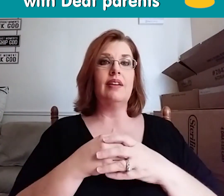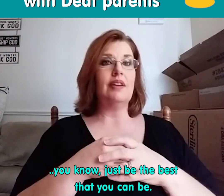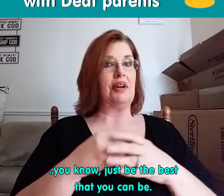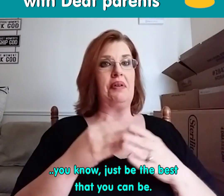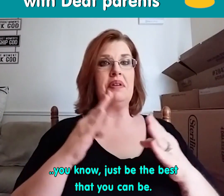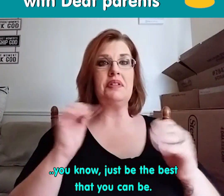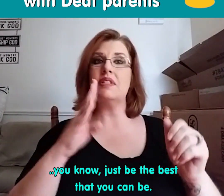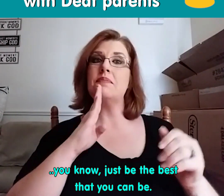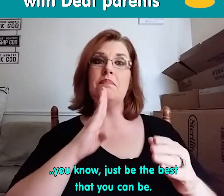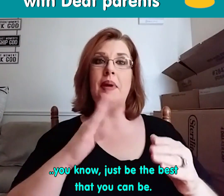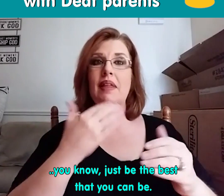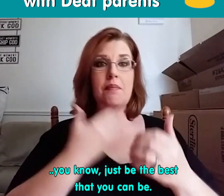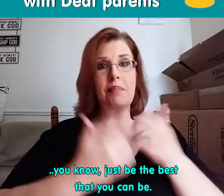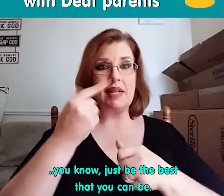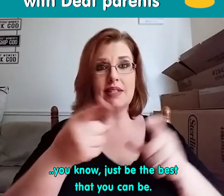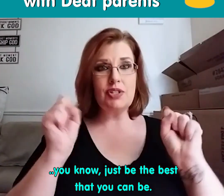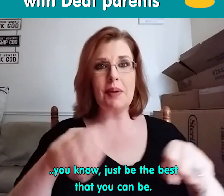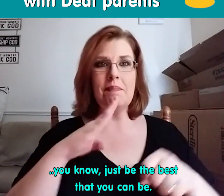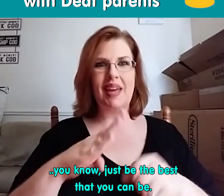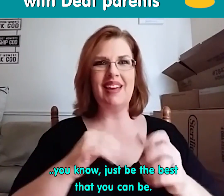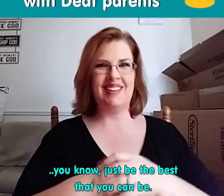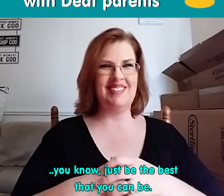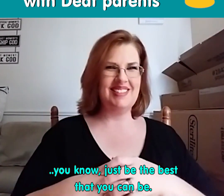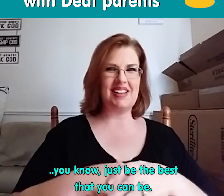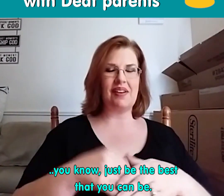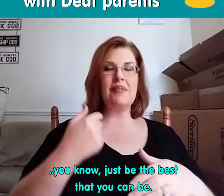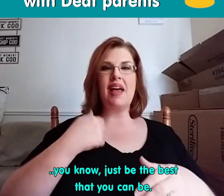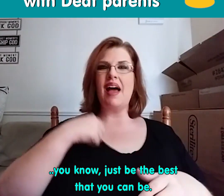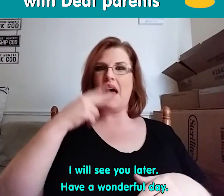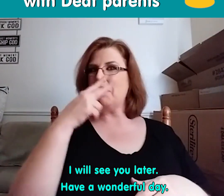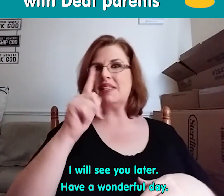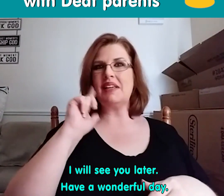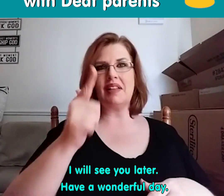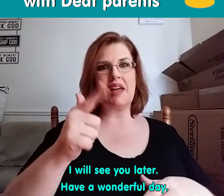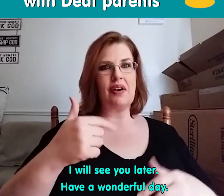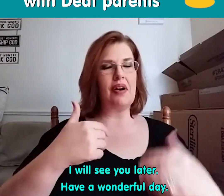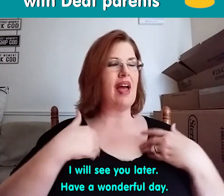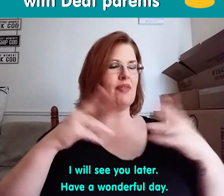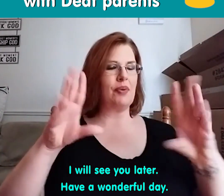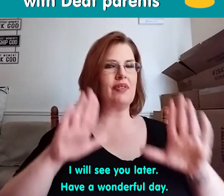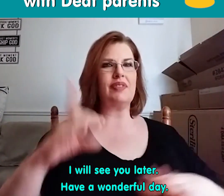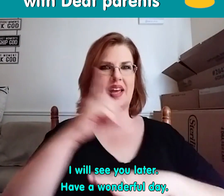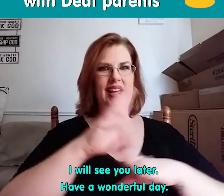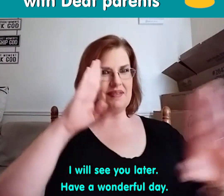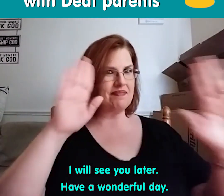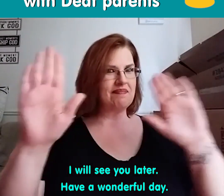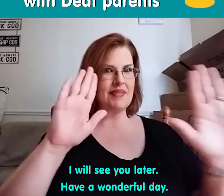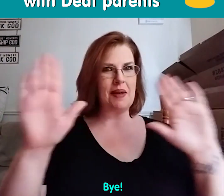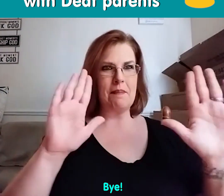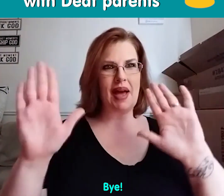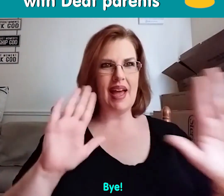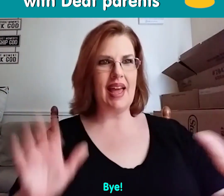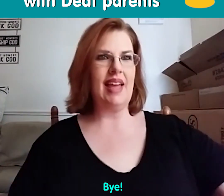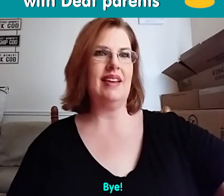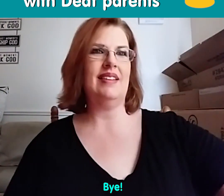that you are probably an amazing person, and it's really